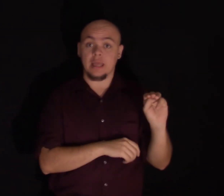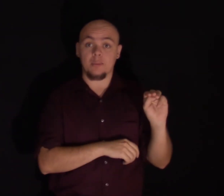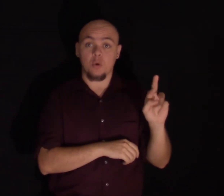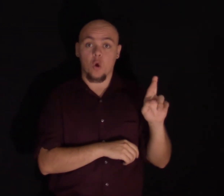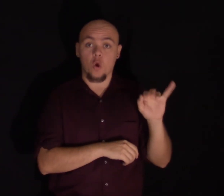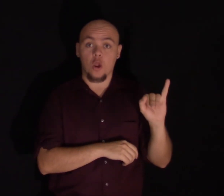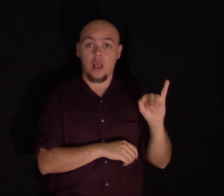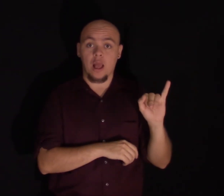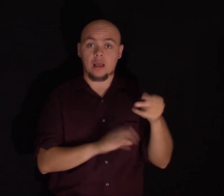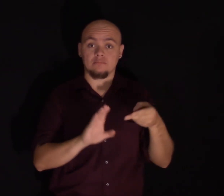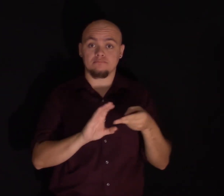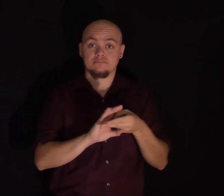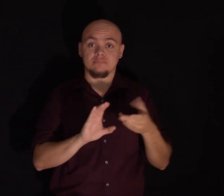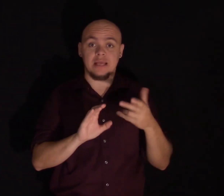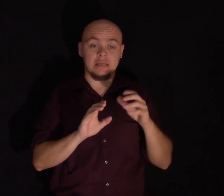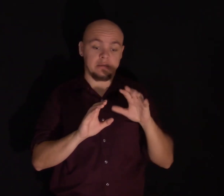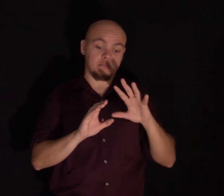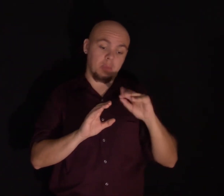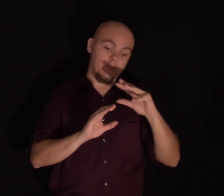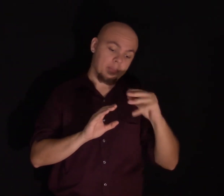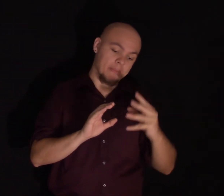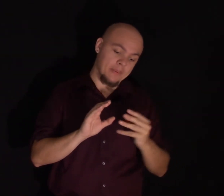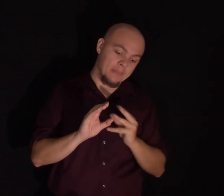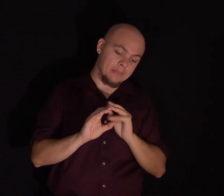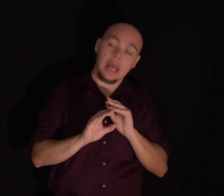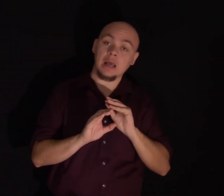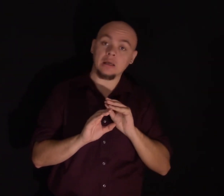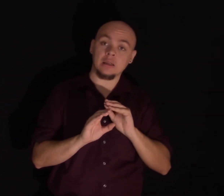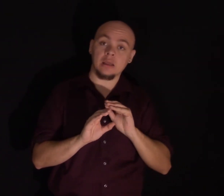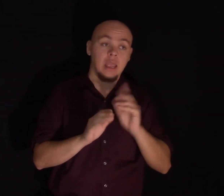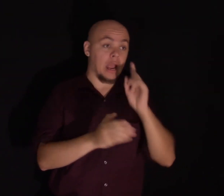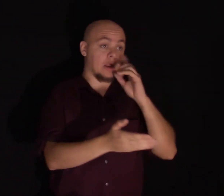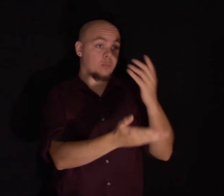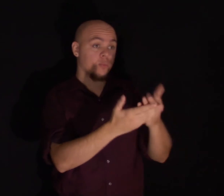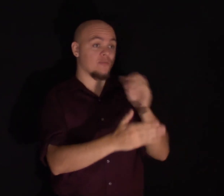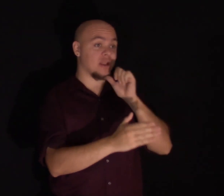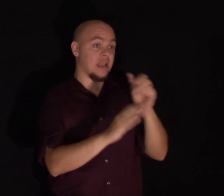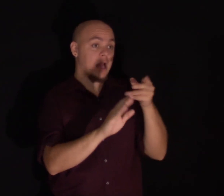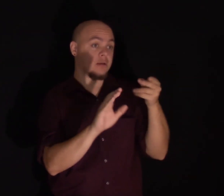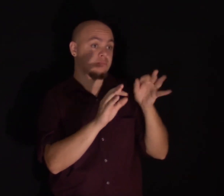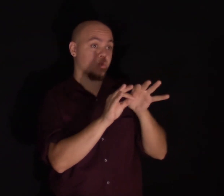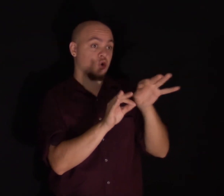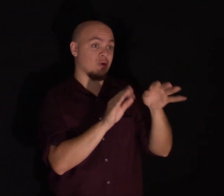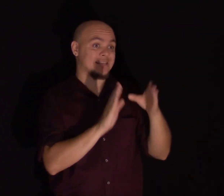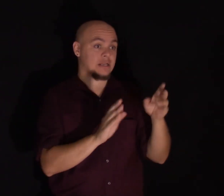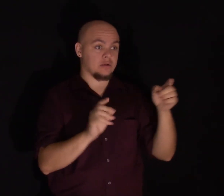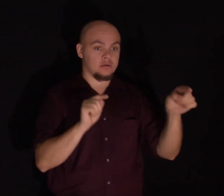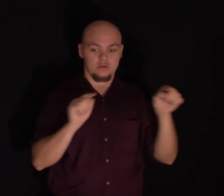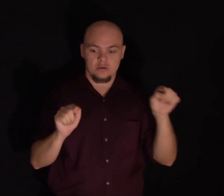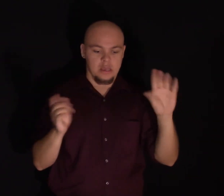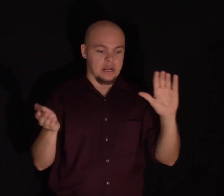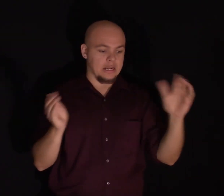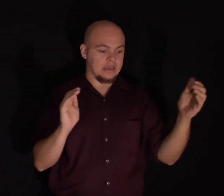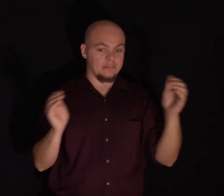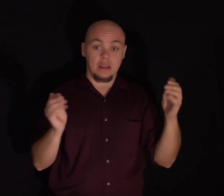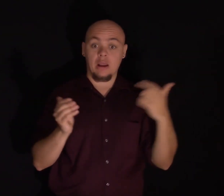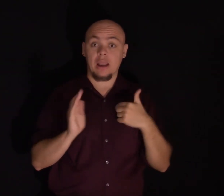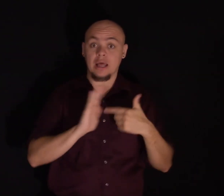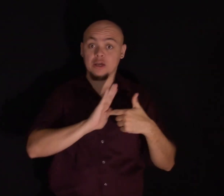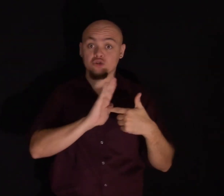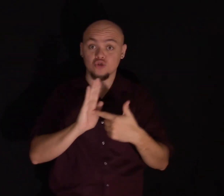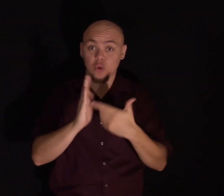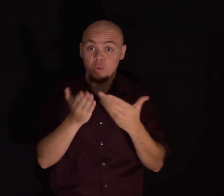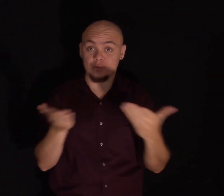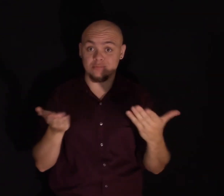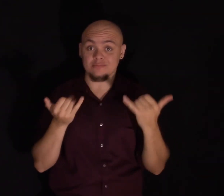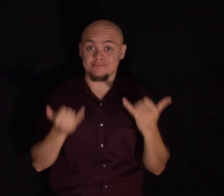me scan both my brain and the brain of a proven non-procrastinator and i so i could compare them and i actually brought them here to show you today